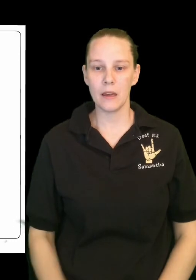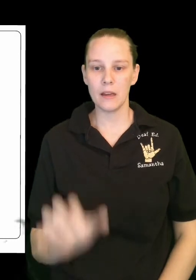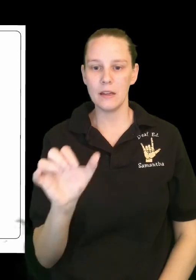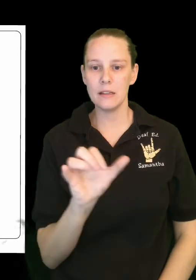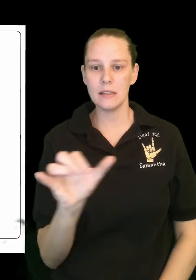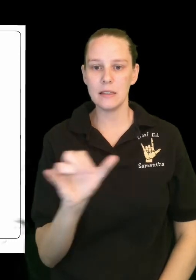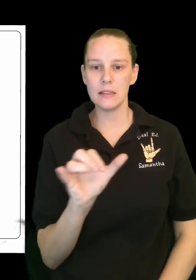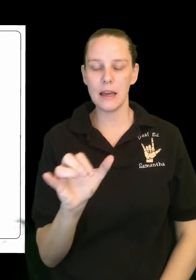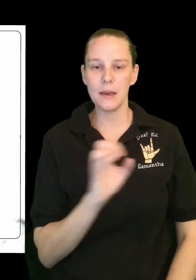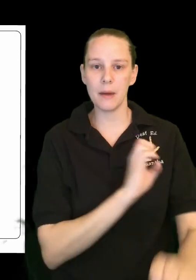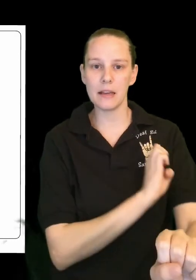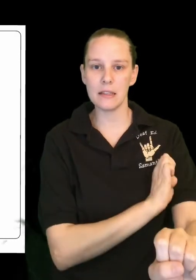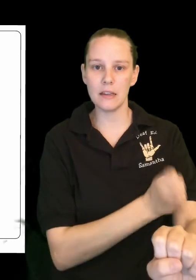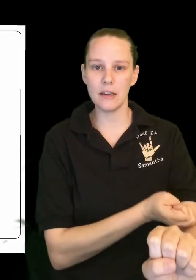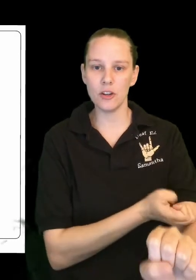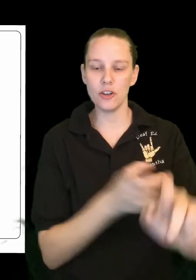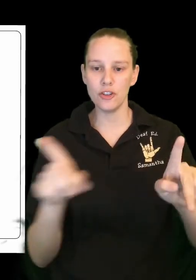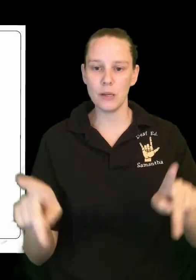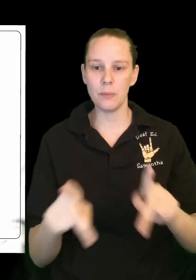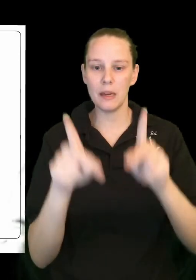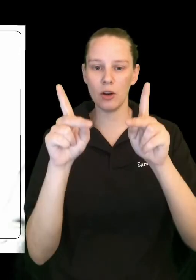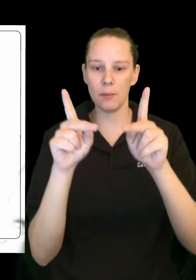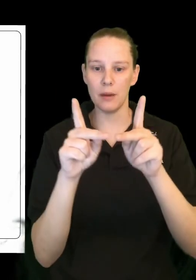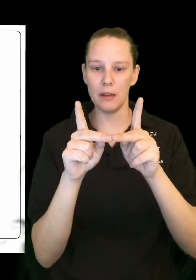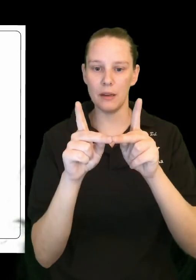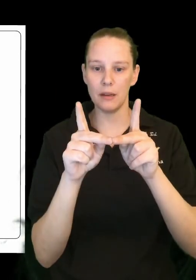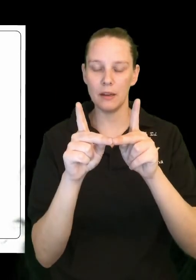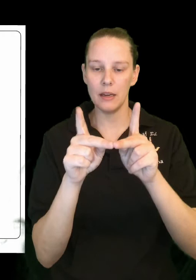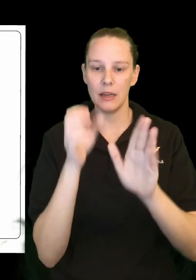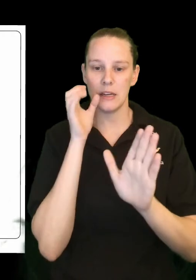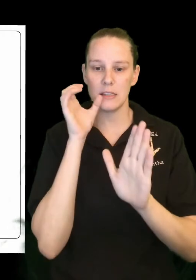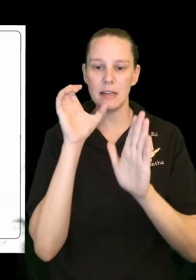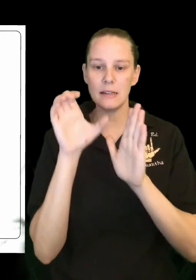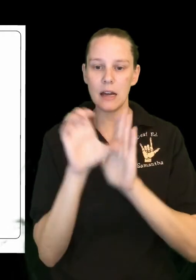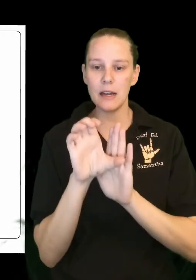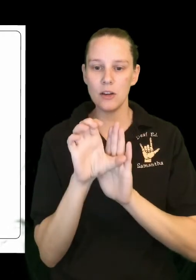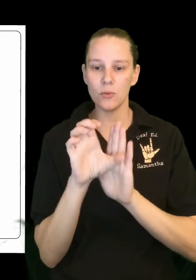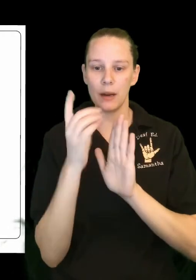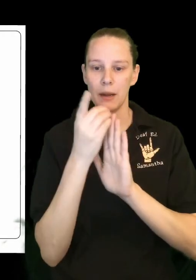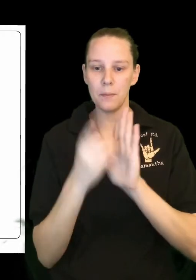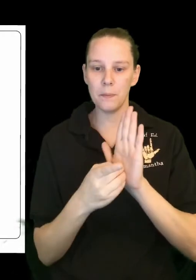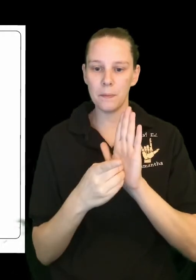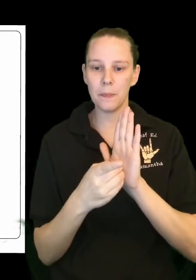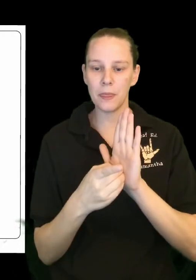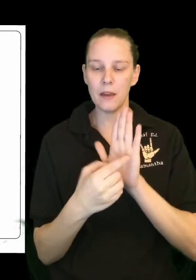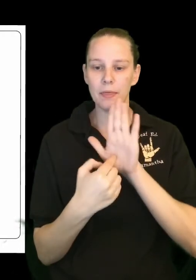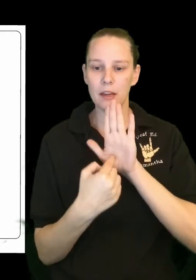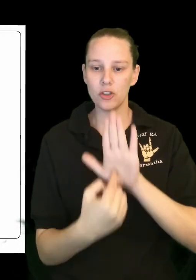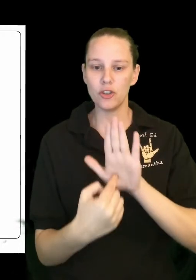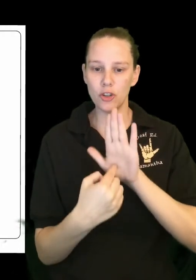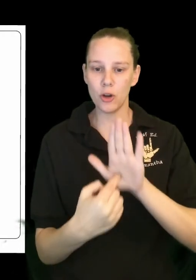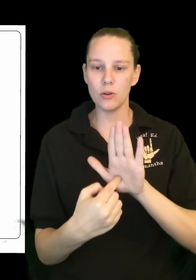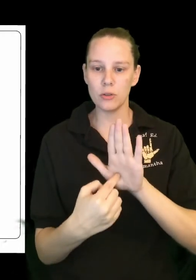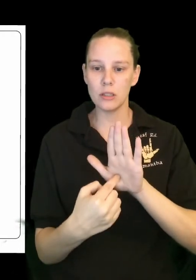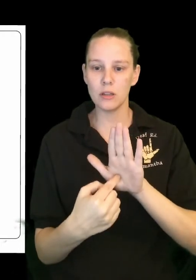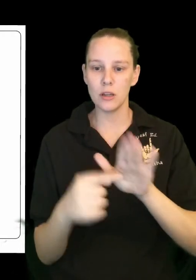It is the same as an energy pyramid. It is a diagram that shows